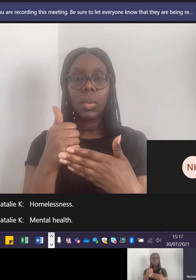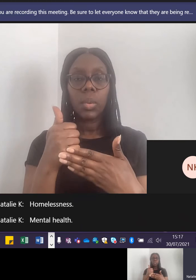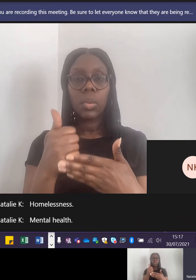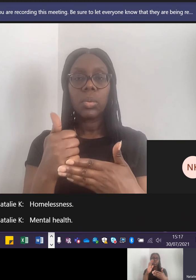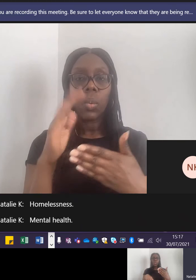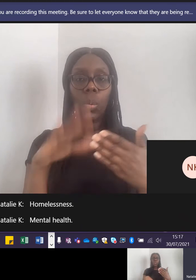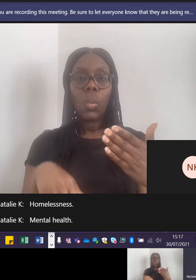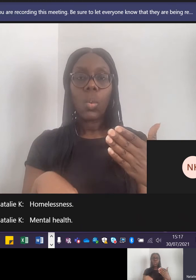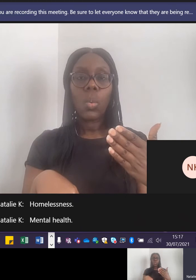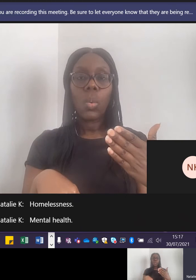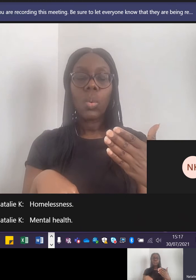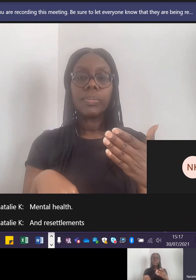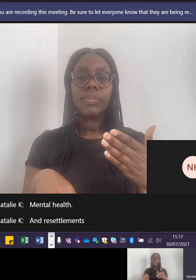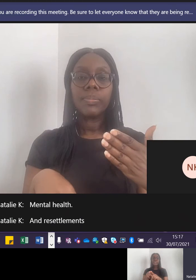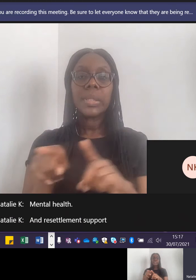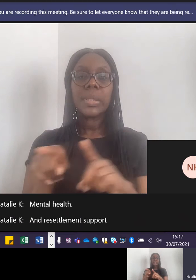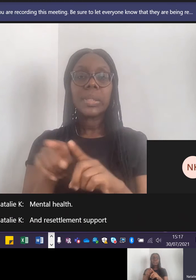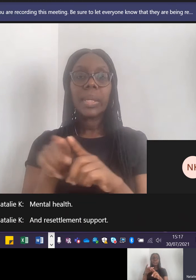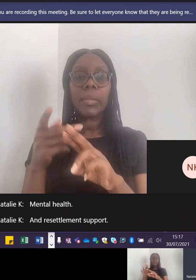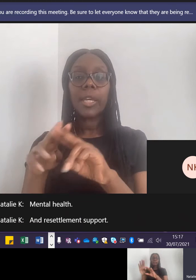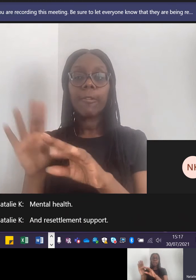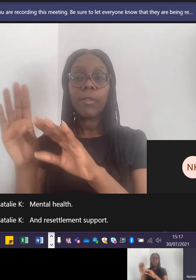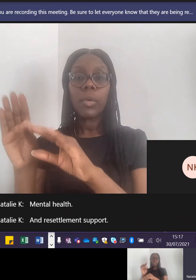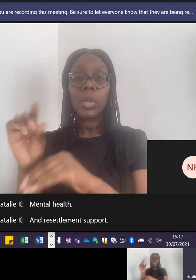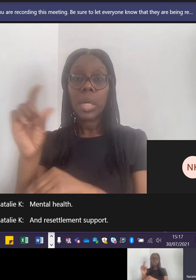and resettlement support.